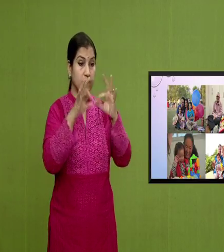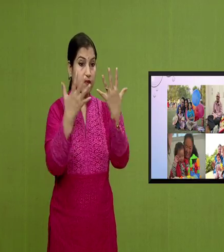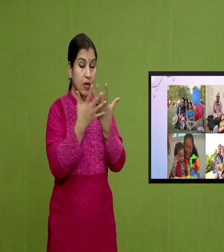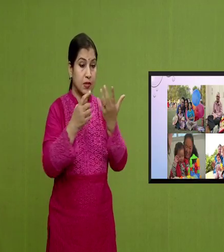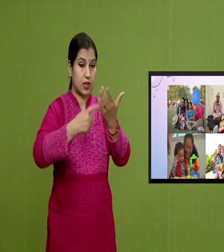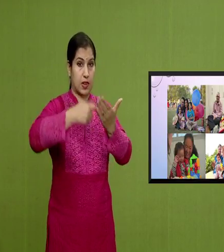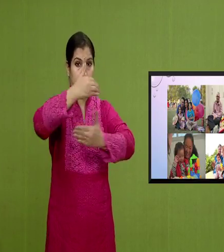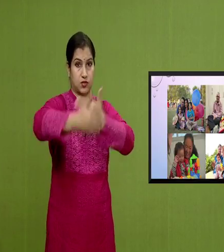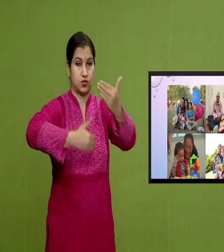relationship.